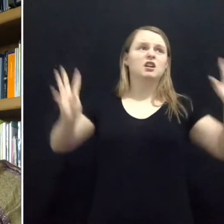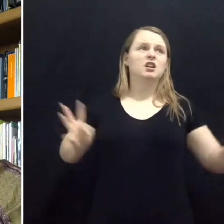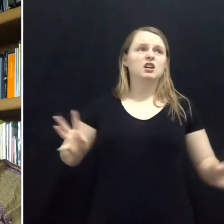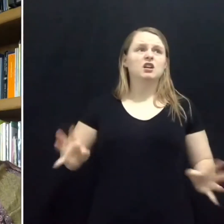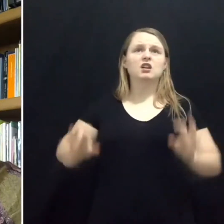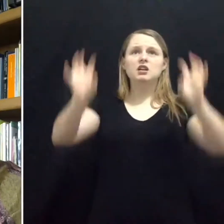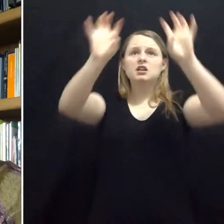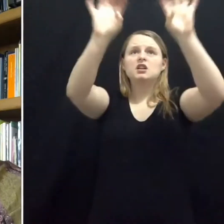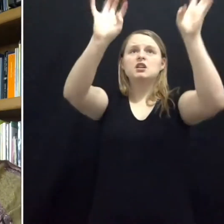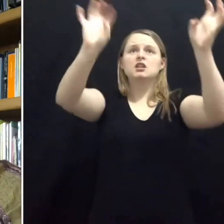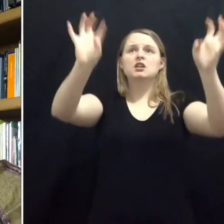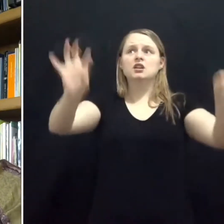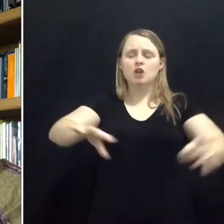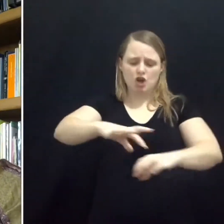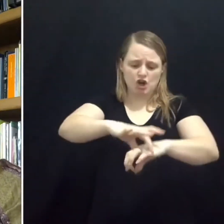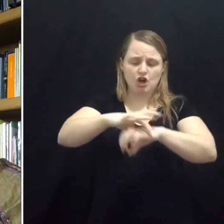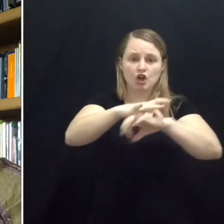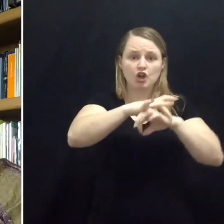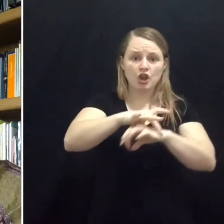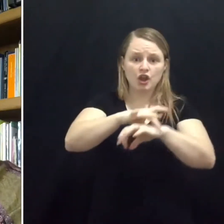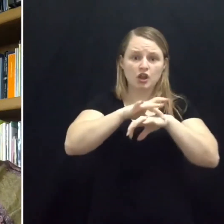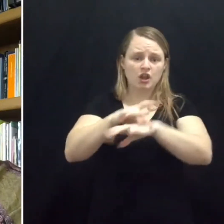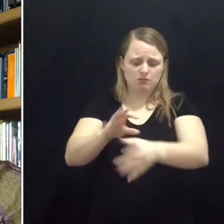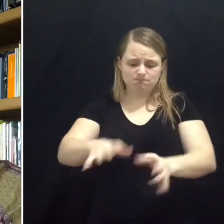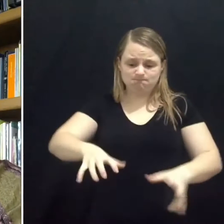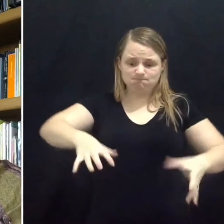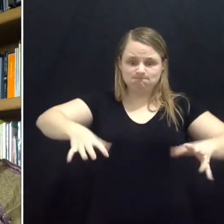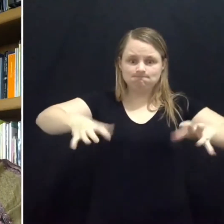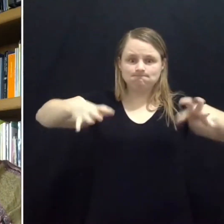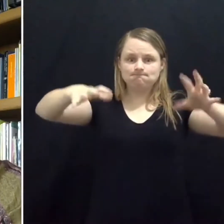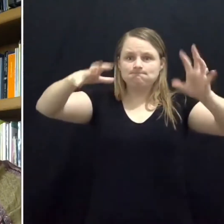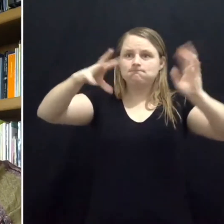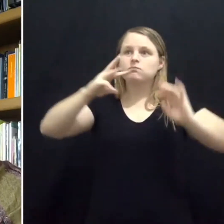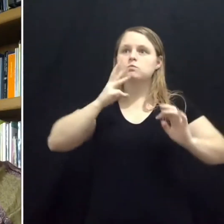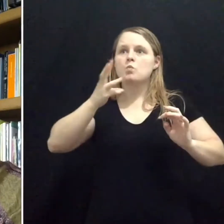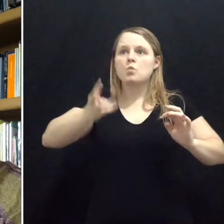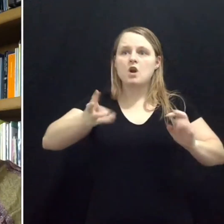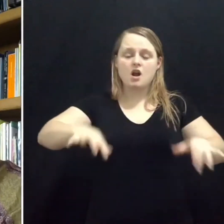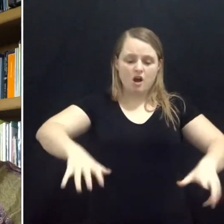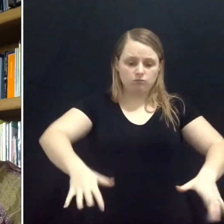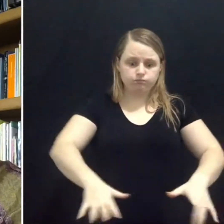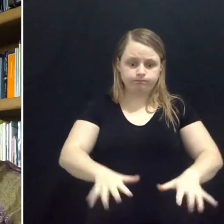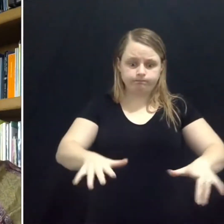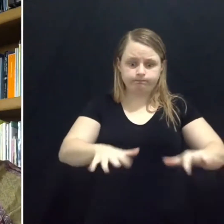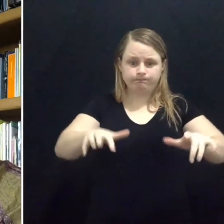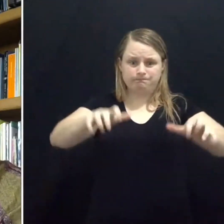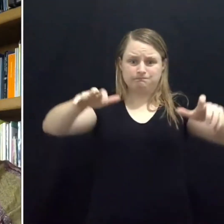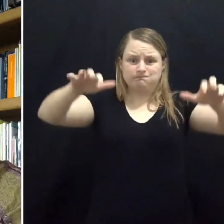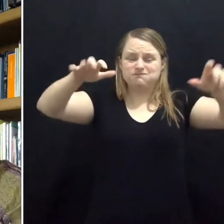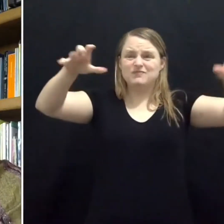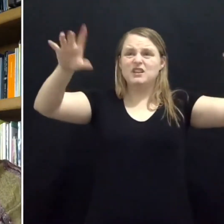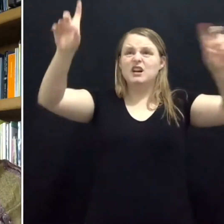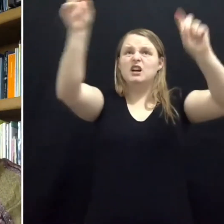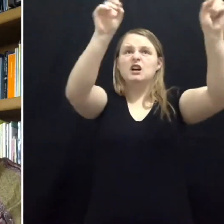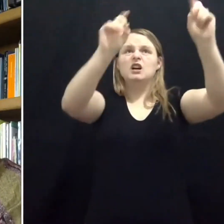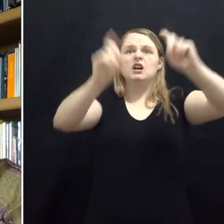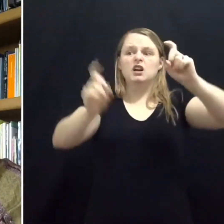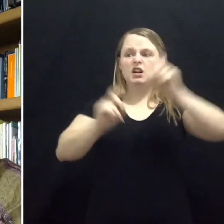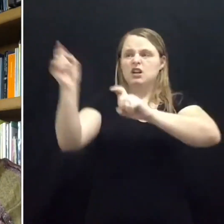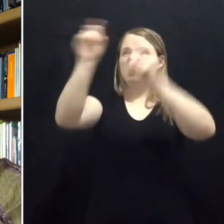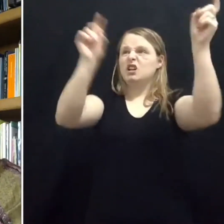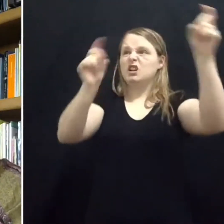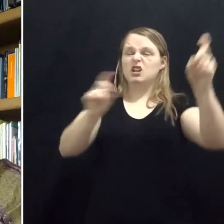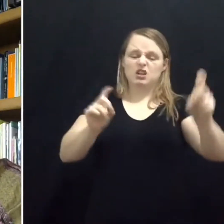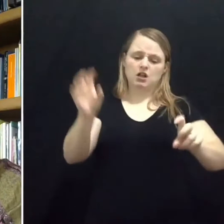lightning, fury so frightening. Earth quaking, him shaking. Water rumbling, him tumbling.